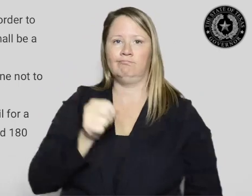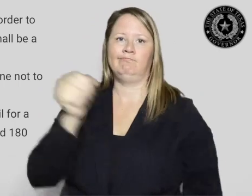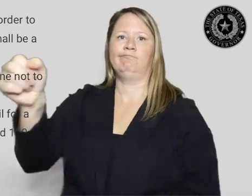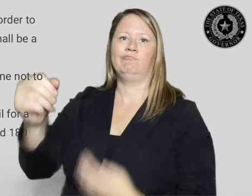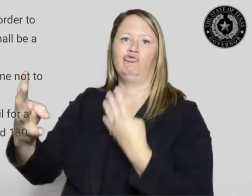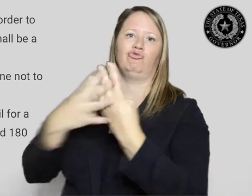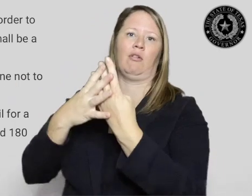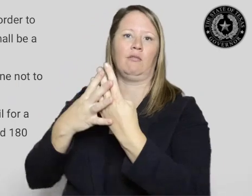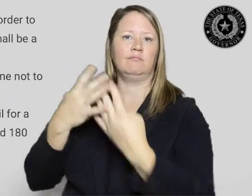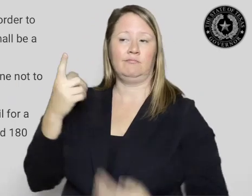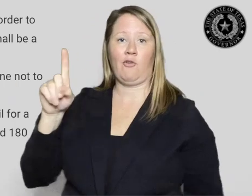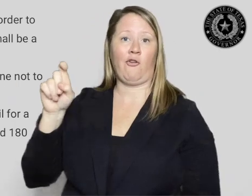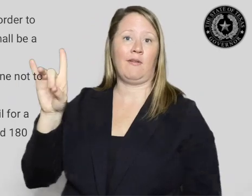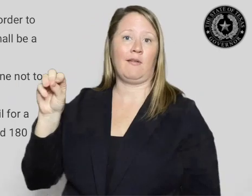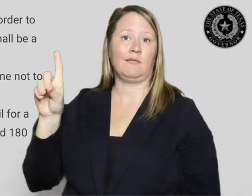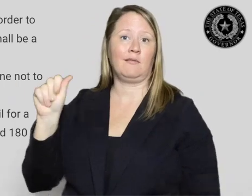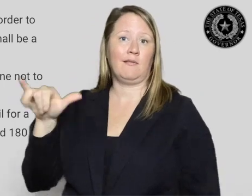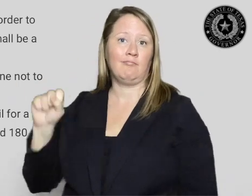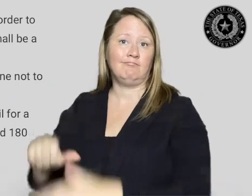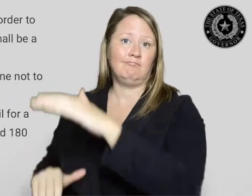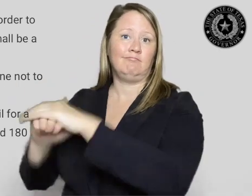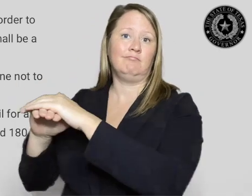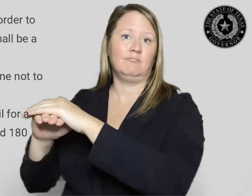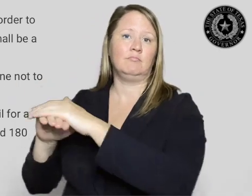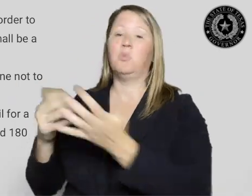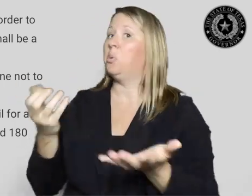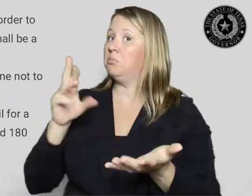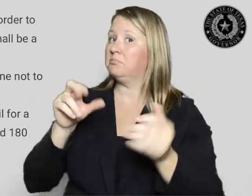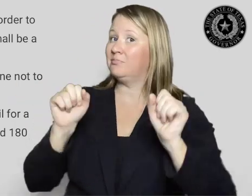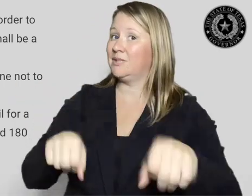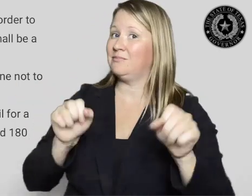180 days, or both.